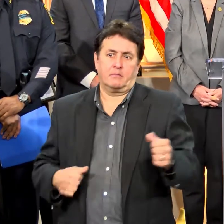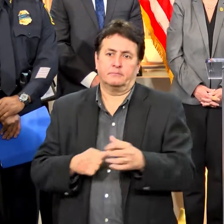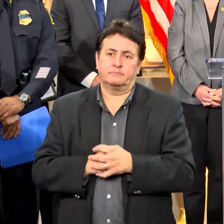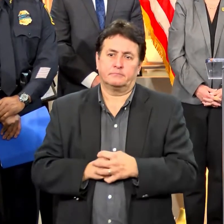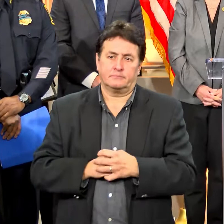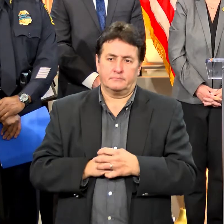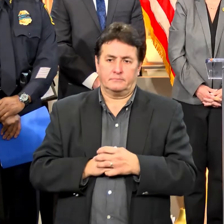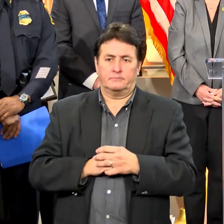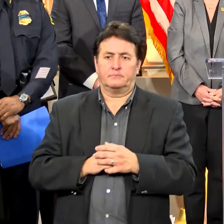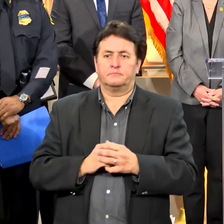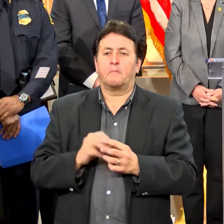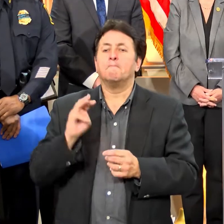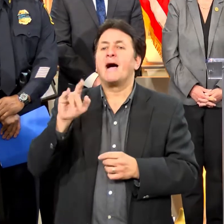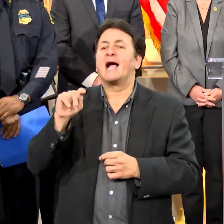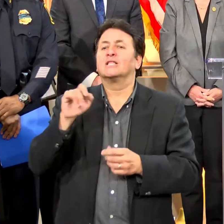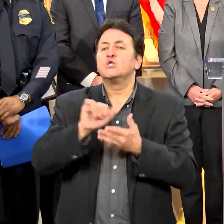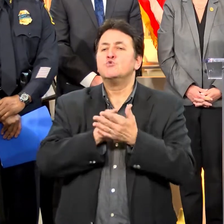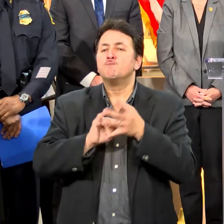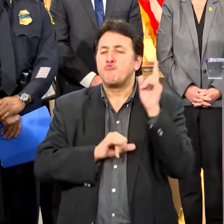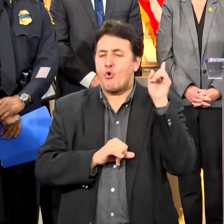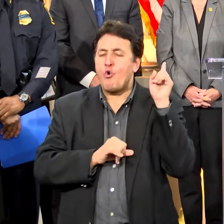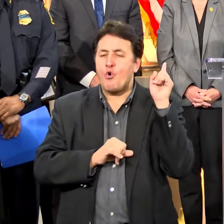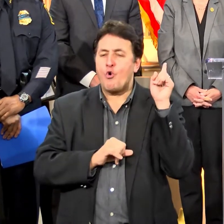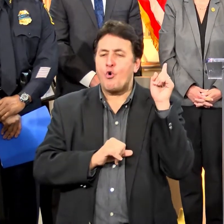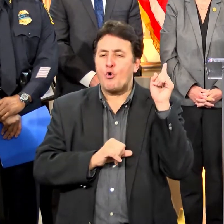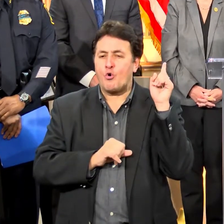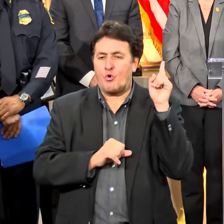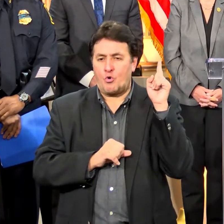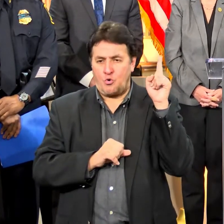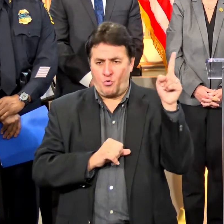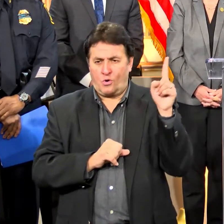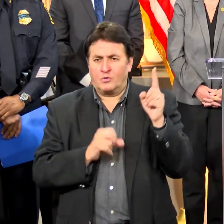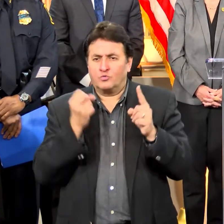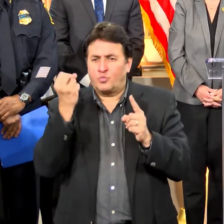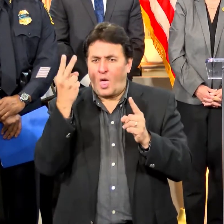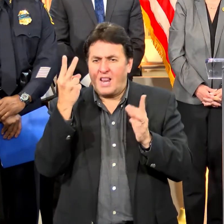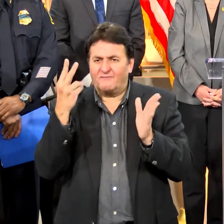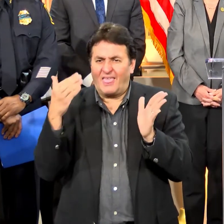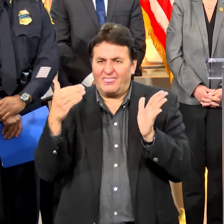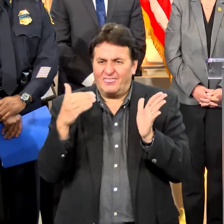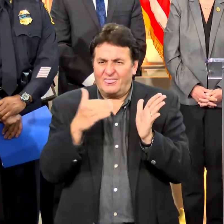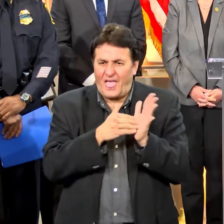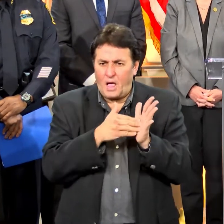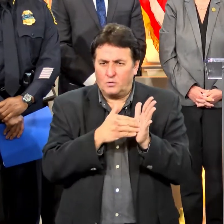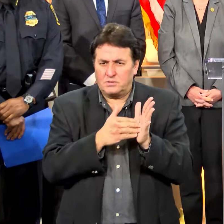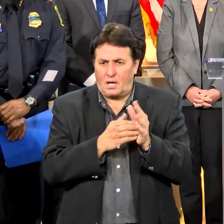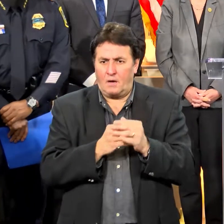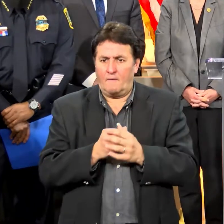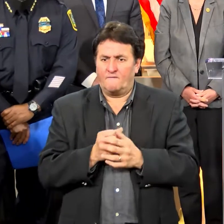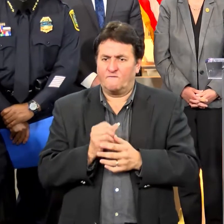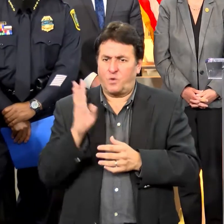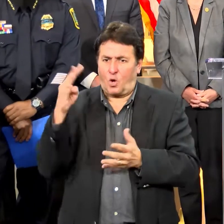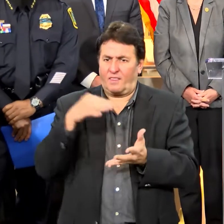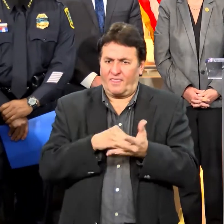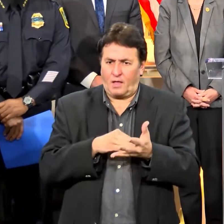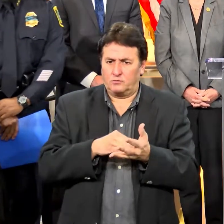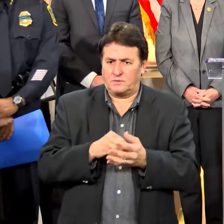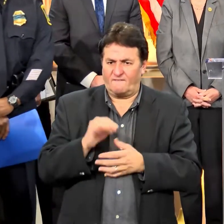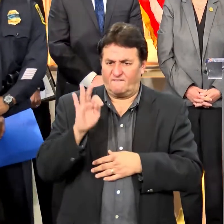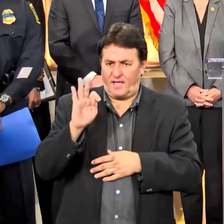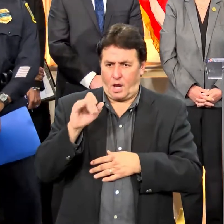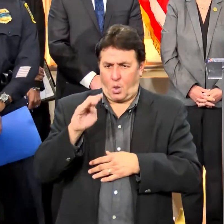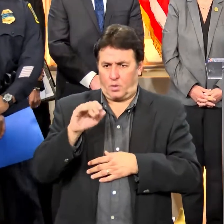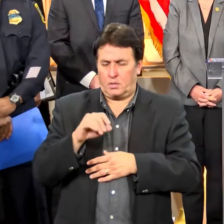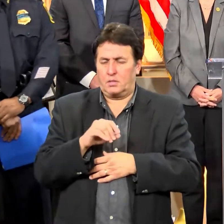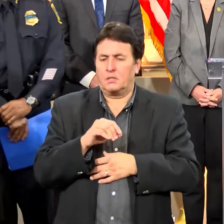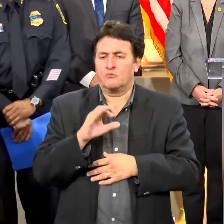York. Their backlog is about 12,000, about 4,000 felony cases. There are about 5 boroughs in